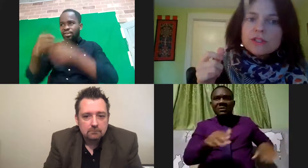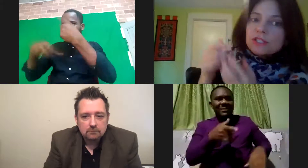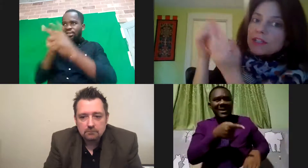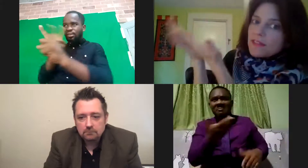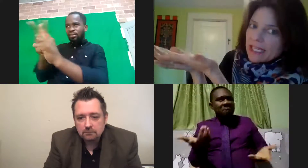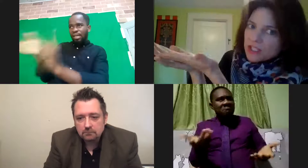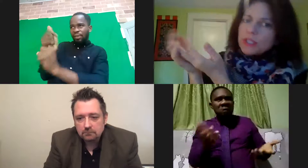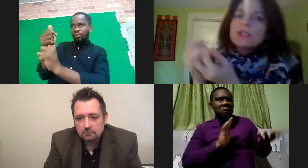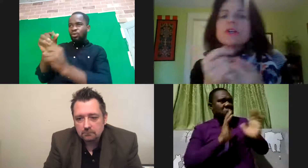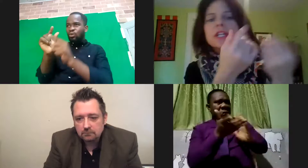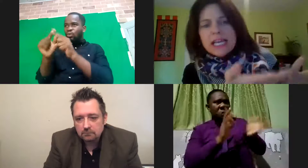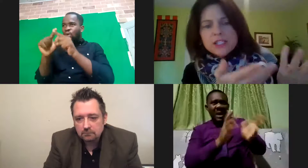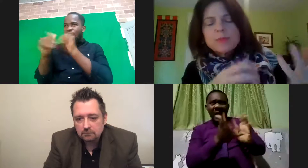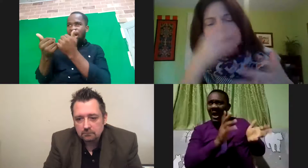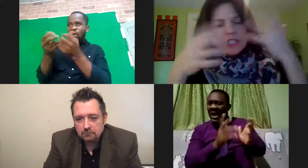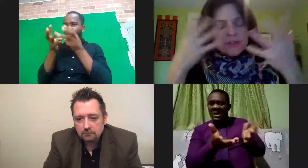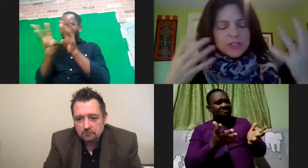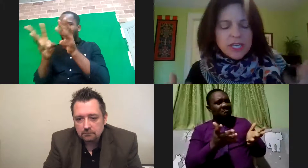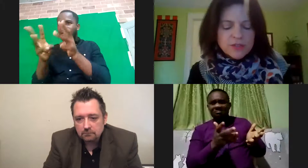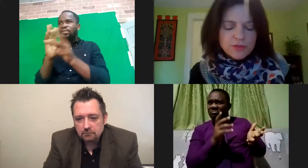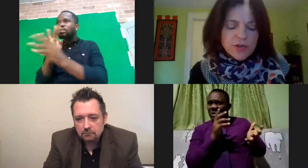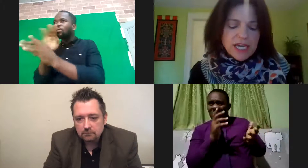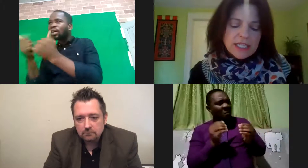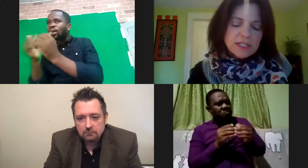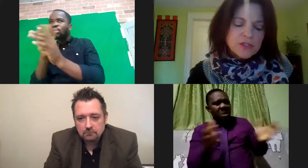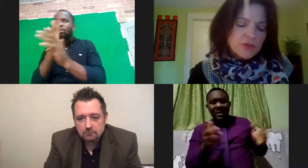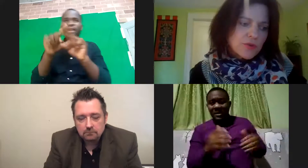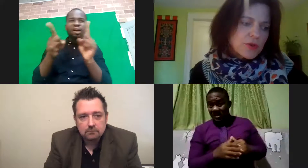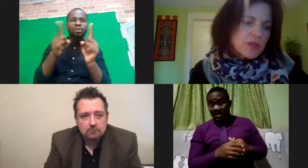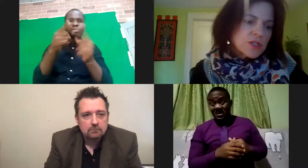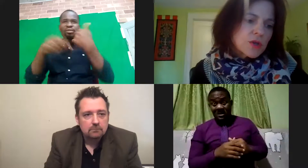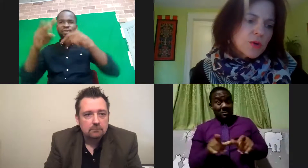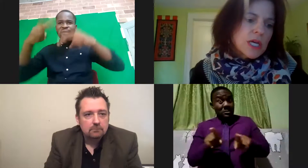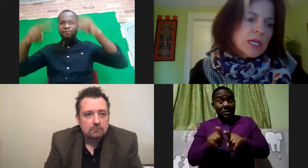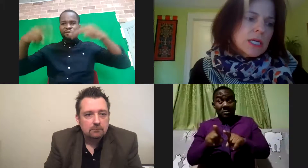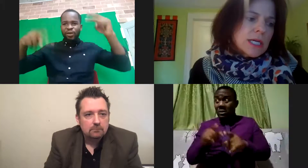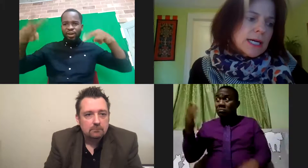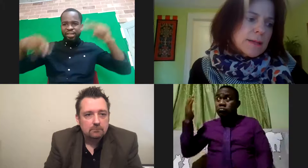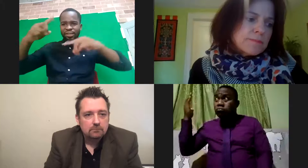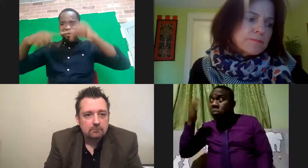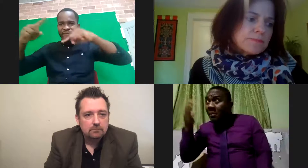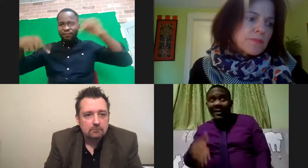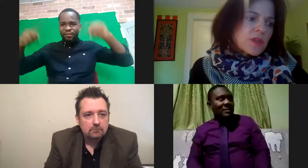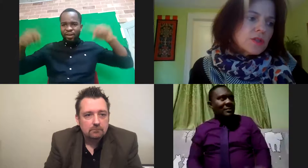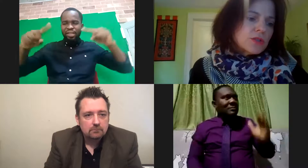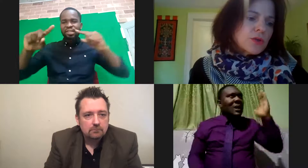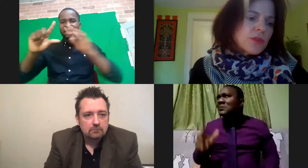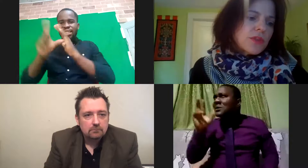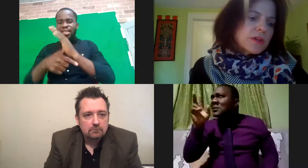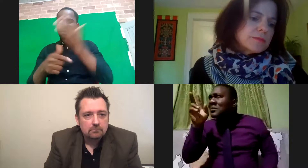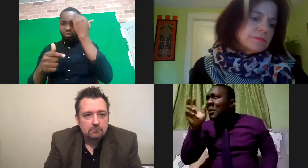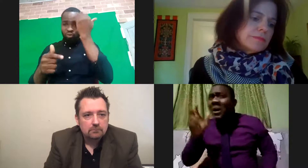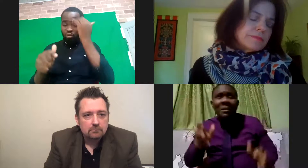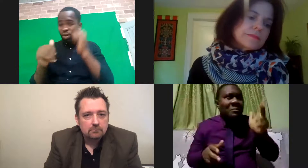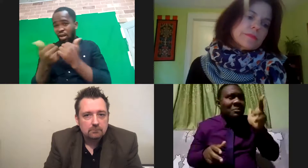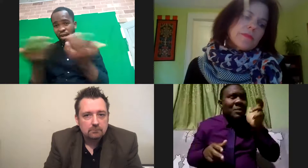it looks in that speaker, the different kind of variety and so forth. And so, you